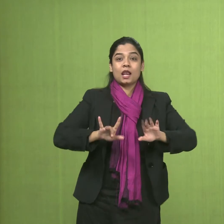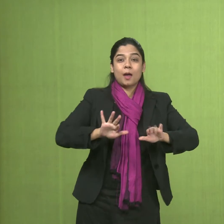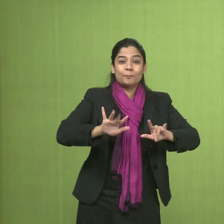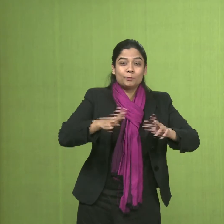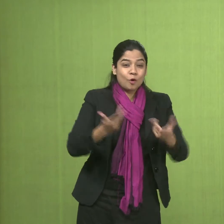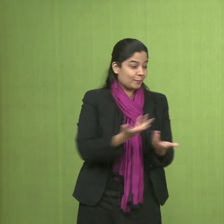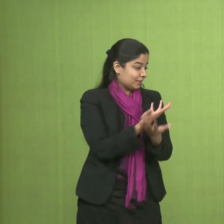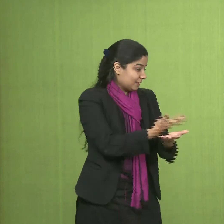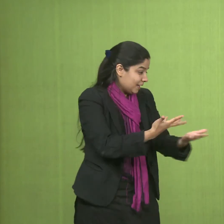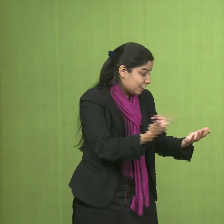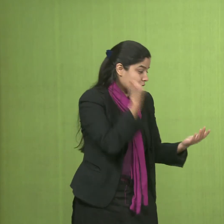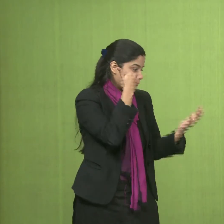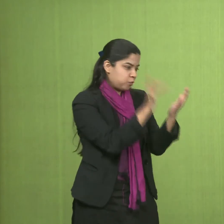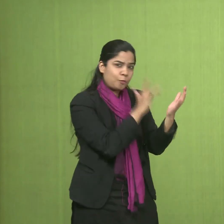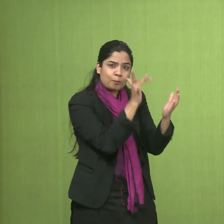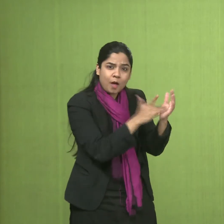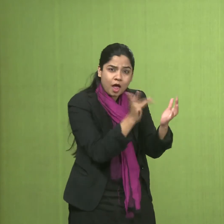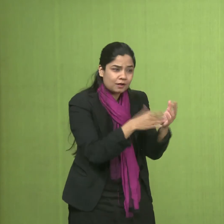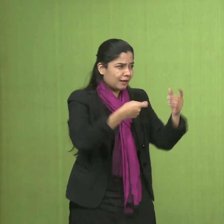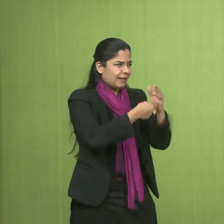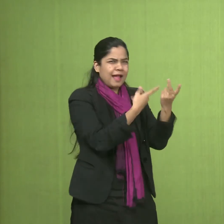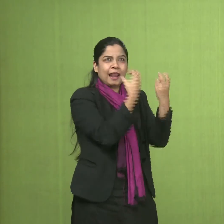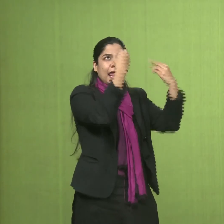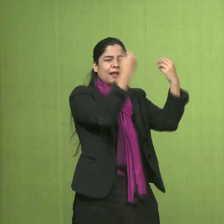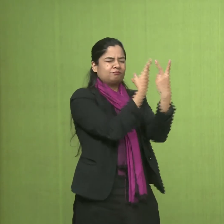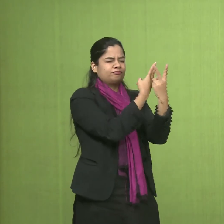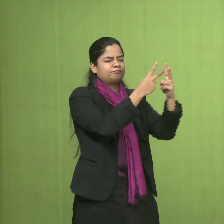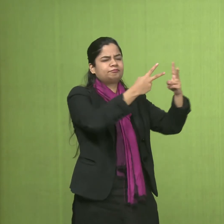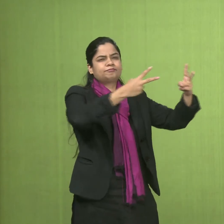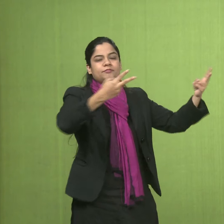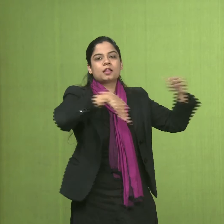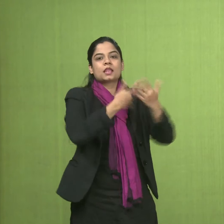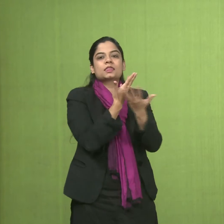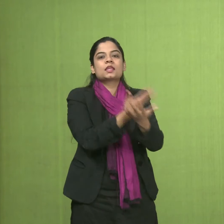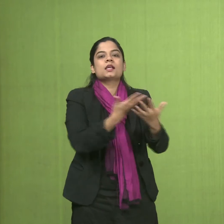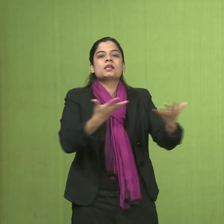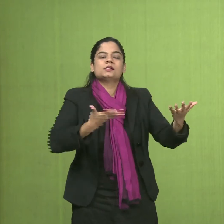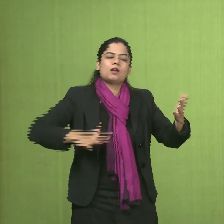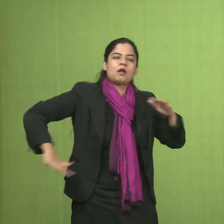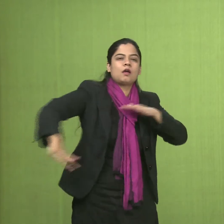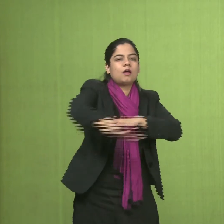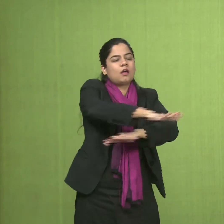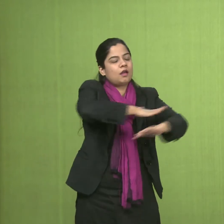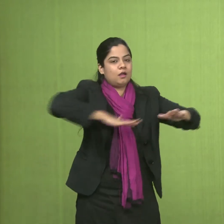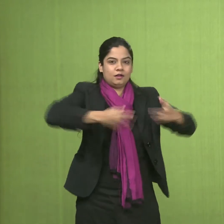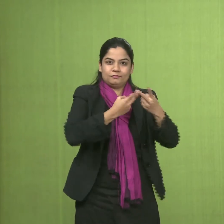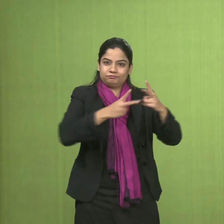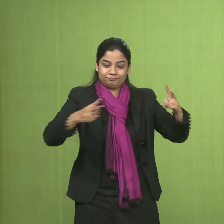we use laptop, we use different mobiles, chargers, electricity. Everything that we use in the house is